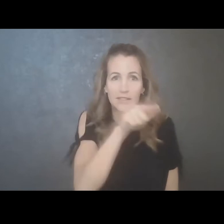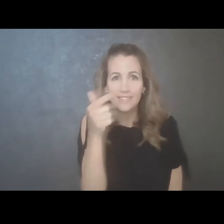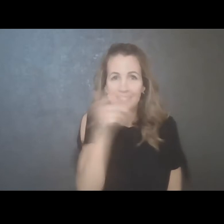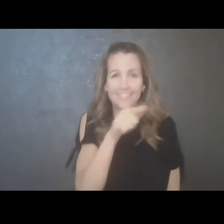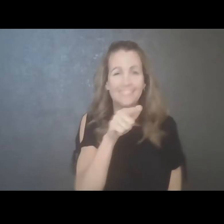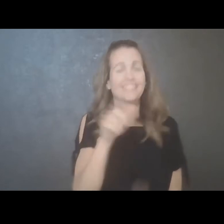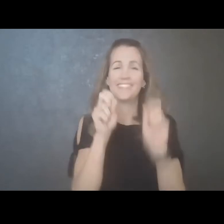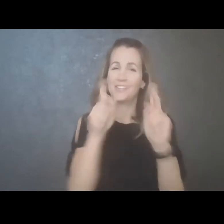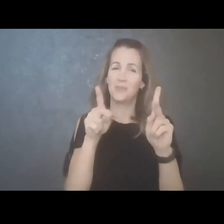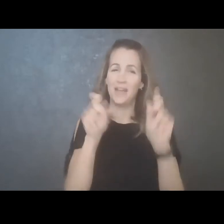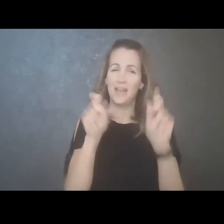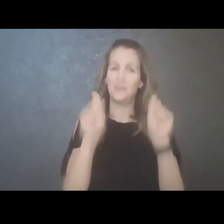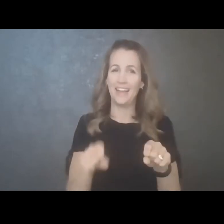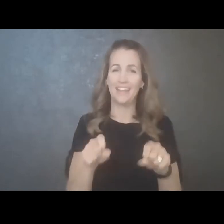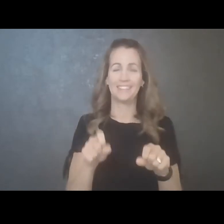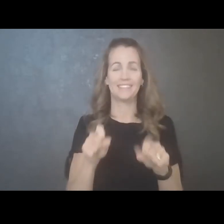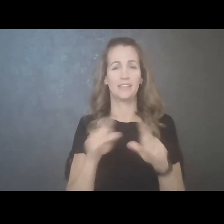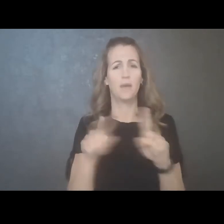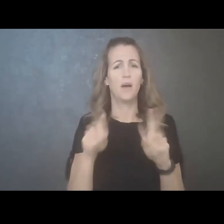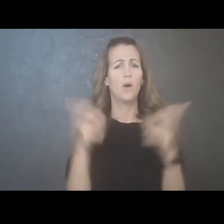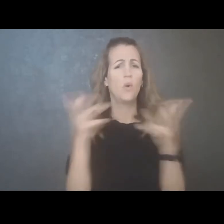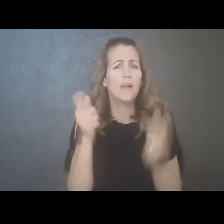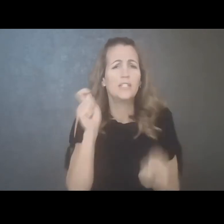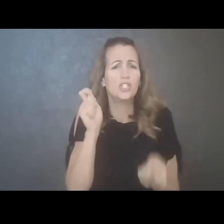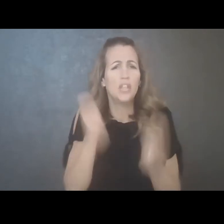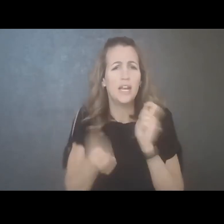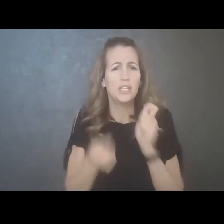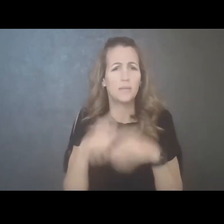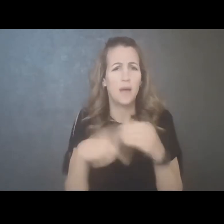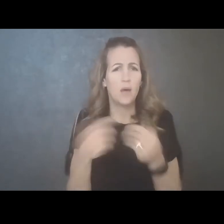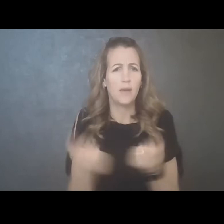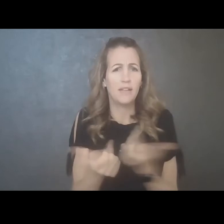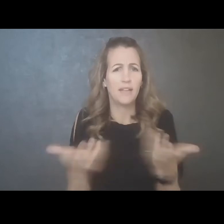that. But what changed about everything here?